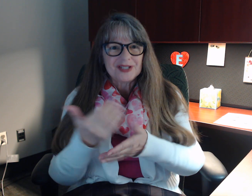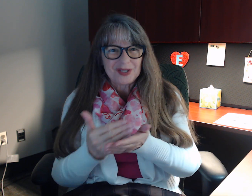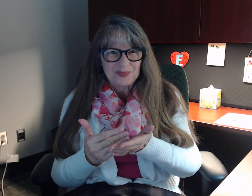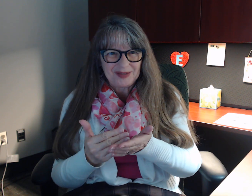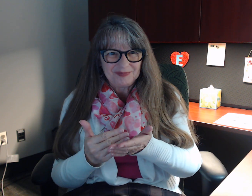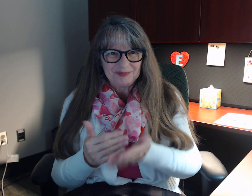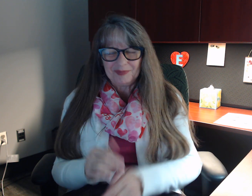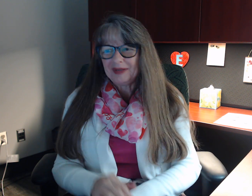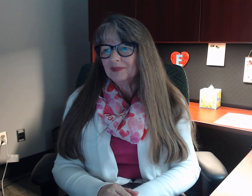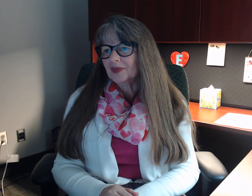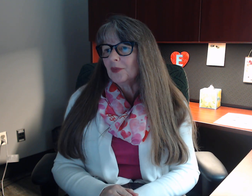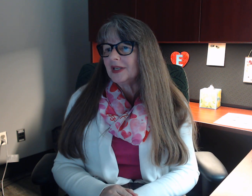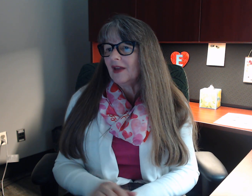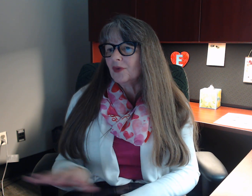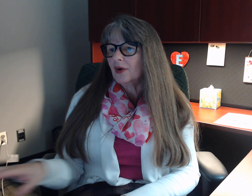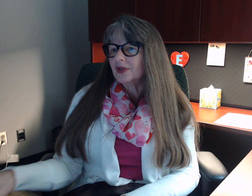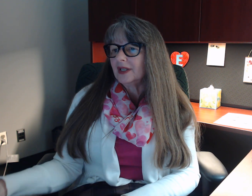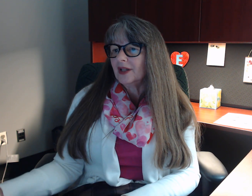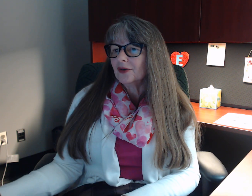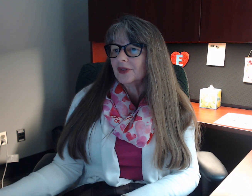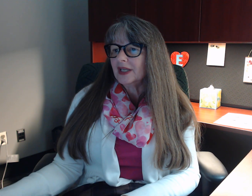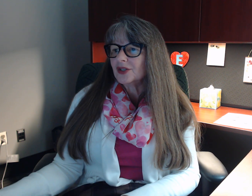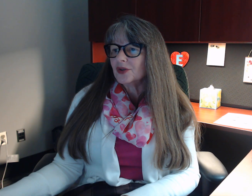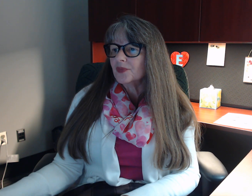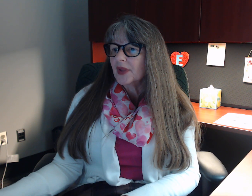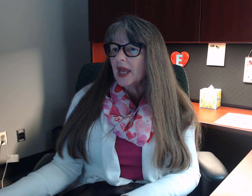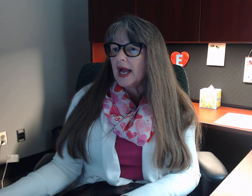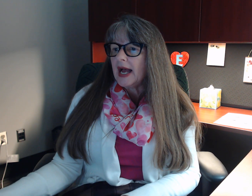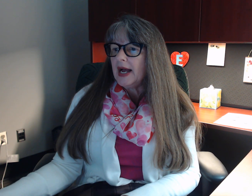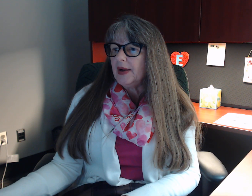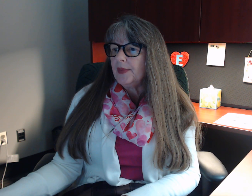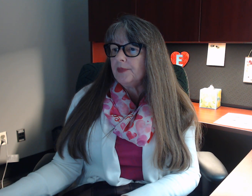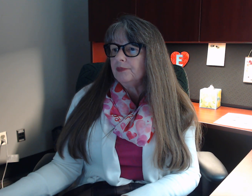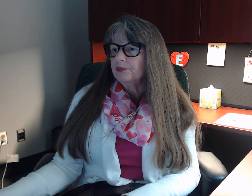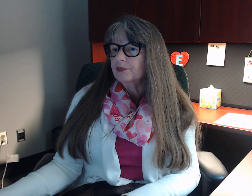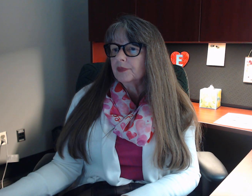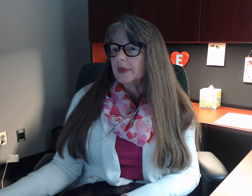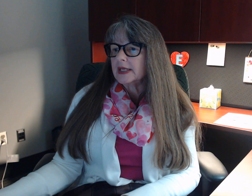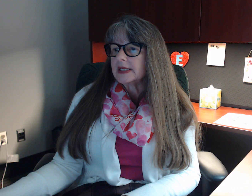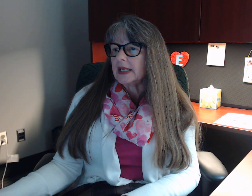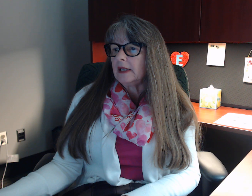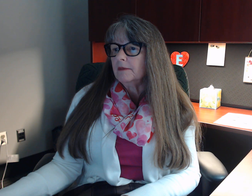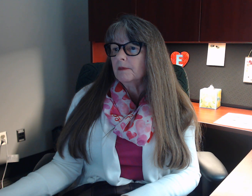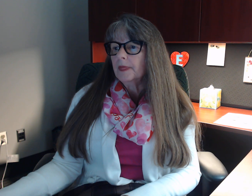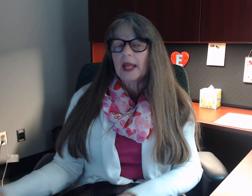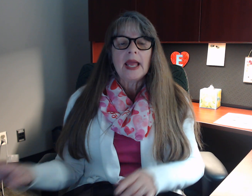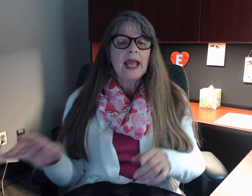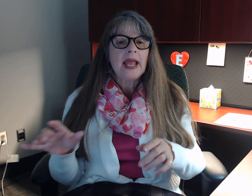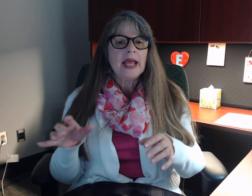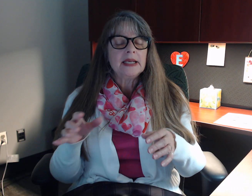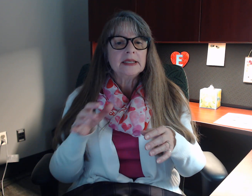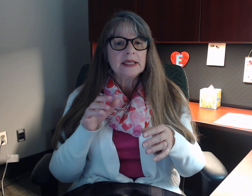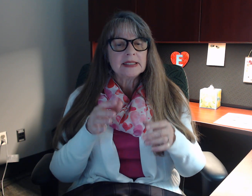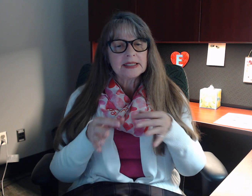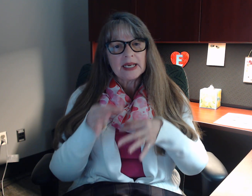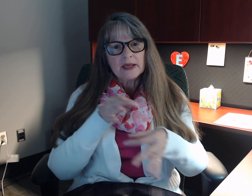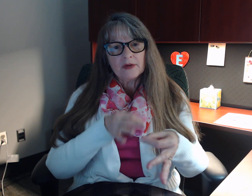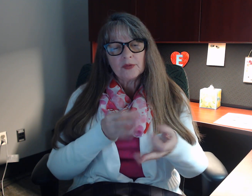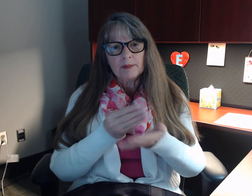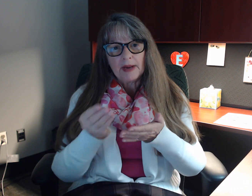something, right? Then we do that for our declutter thing too. Let's see. And instead of buying